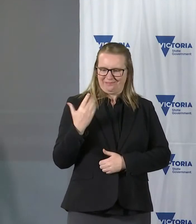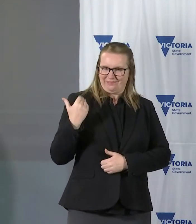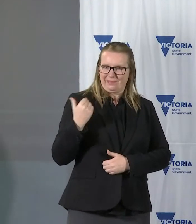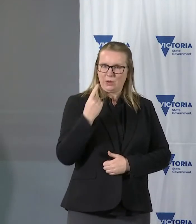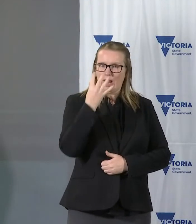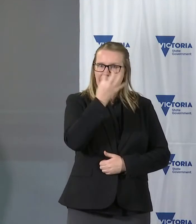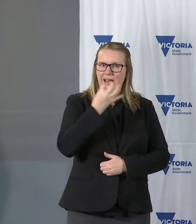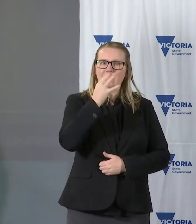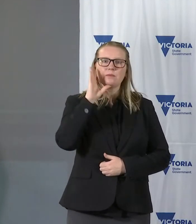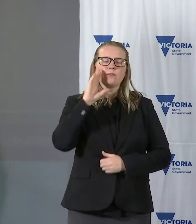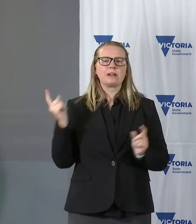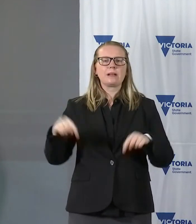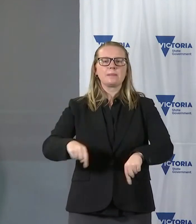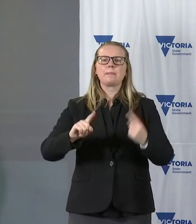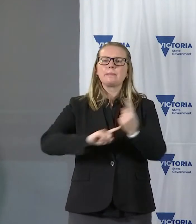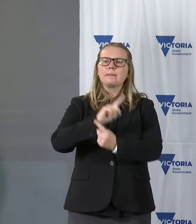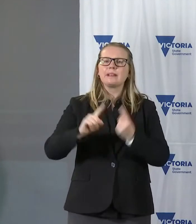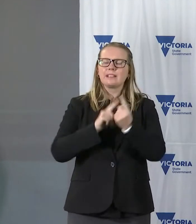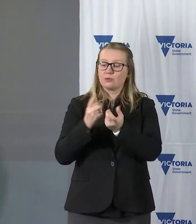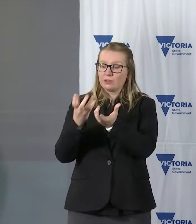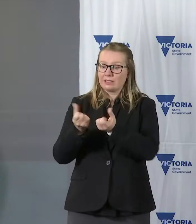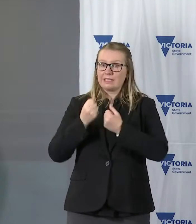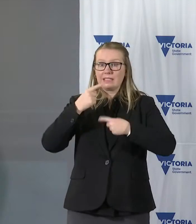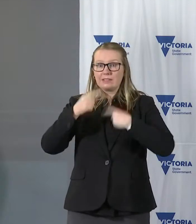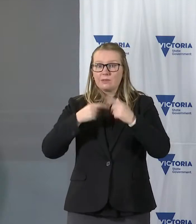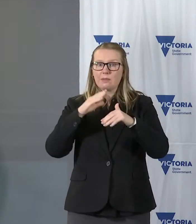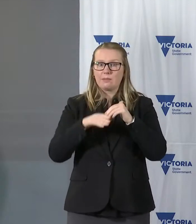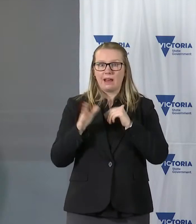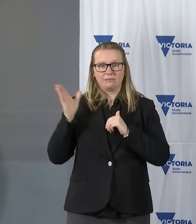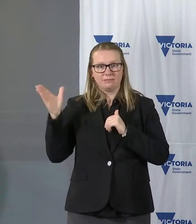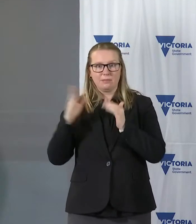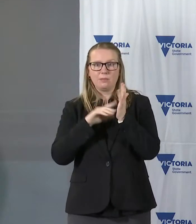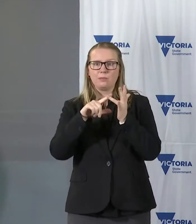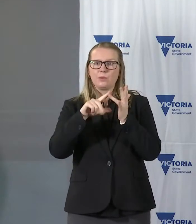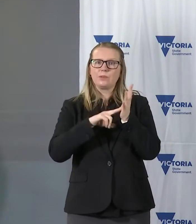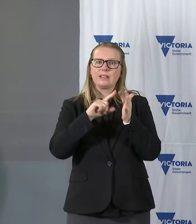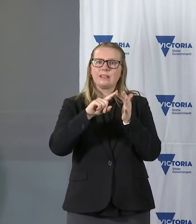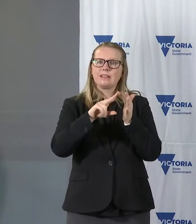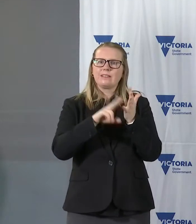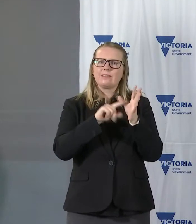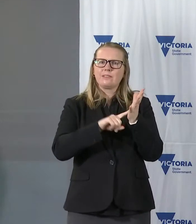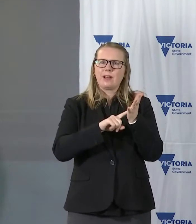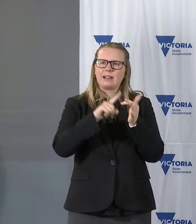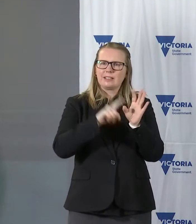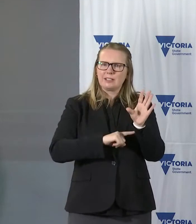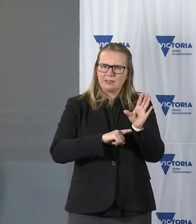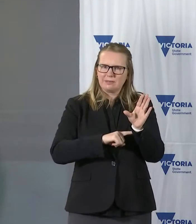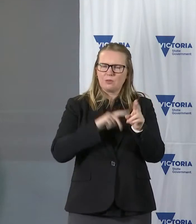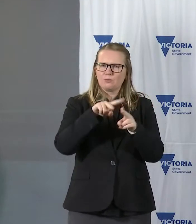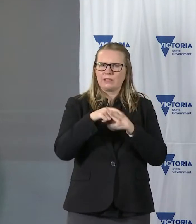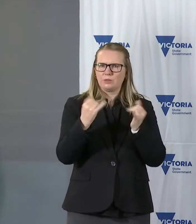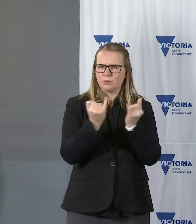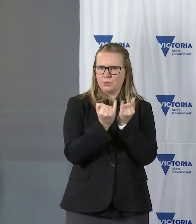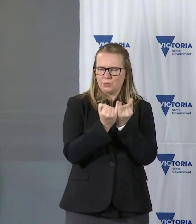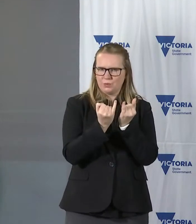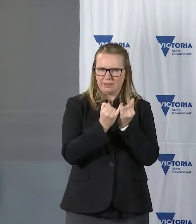meeting, the information came in. What I know is what I've shared, and the interviews and